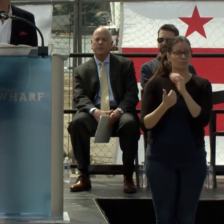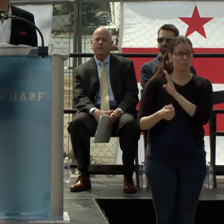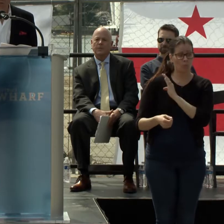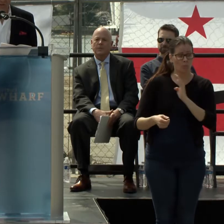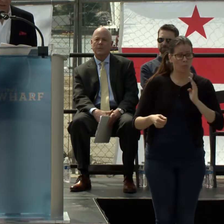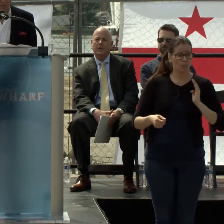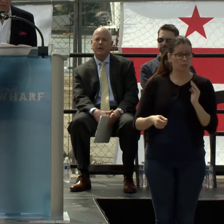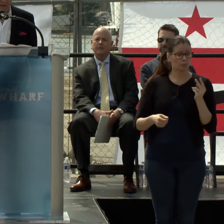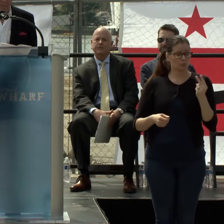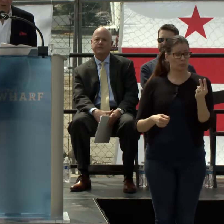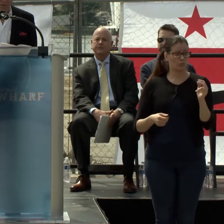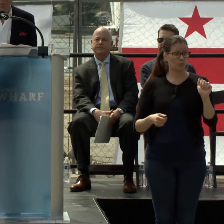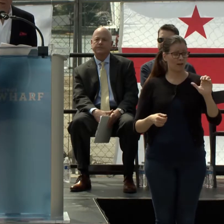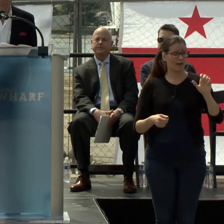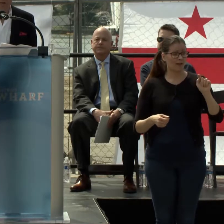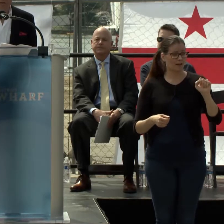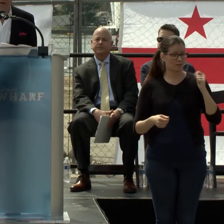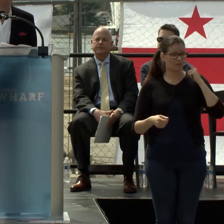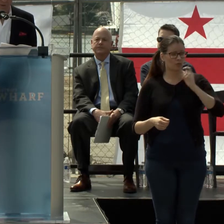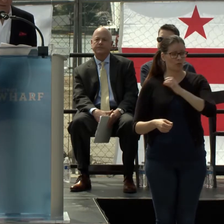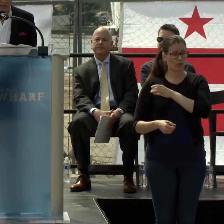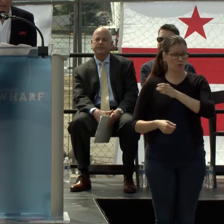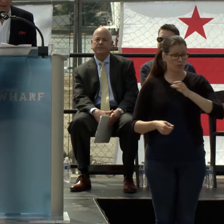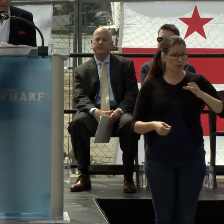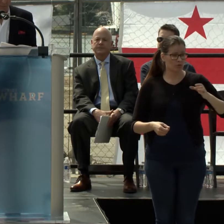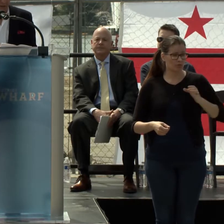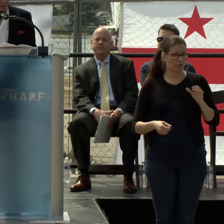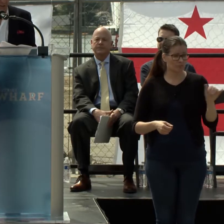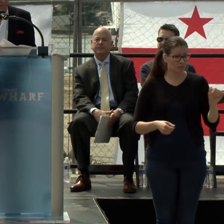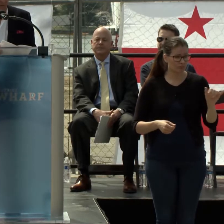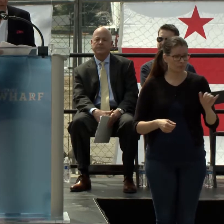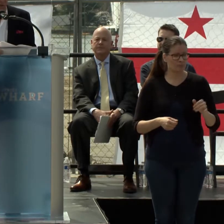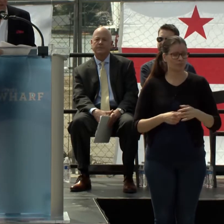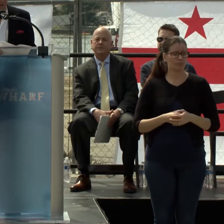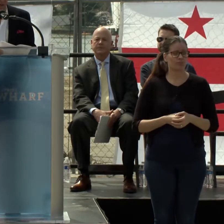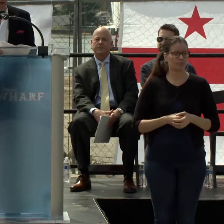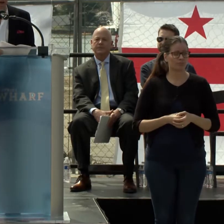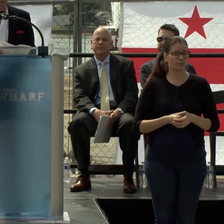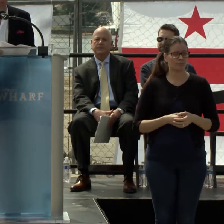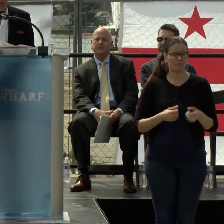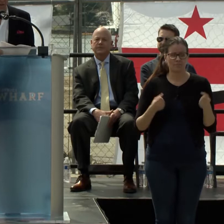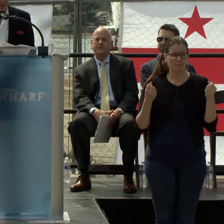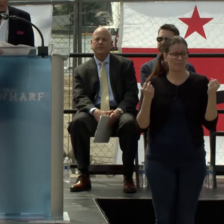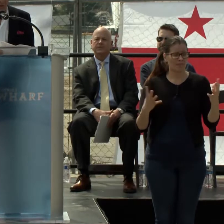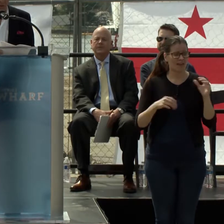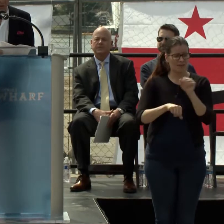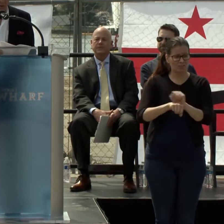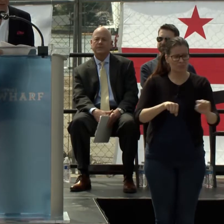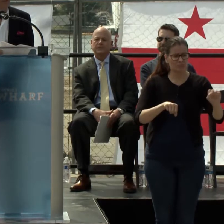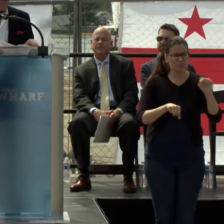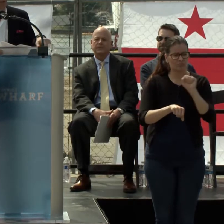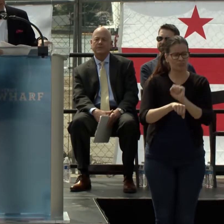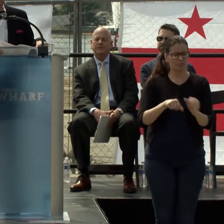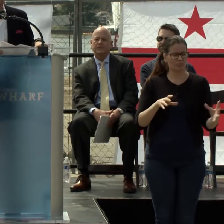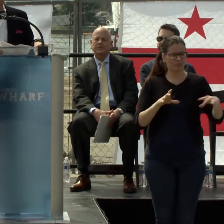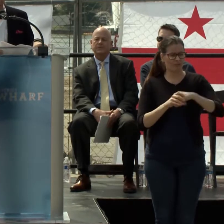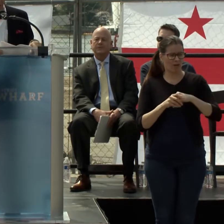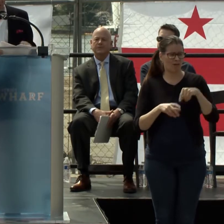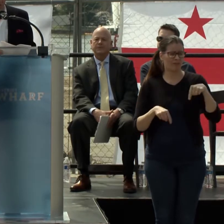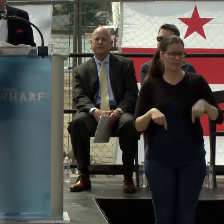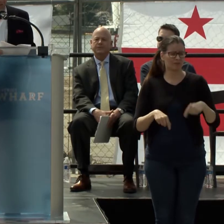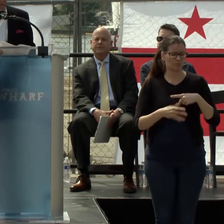go from initial concept and build what Monty Hoffman and his partners have envisioned more than a dozen years ago on this